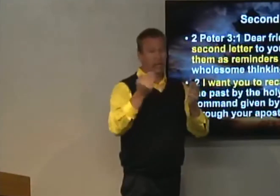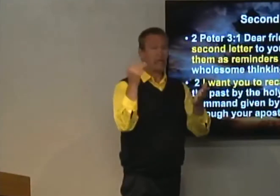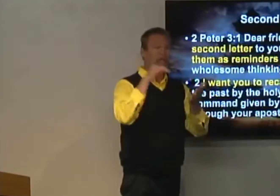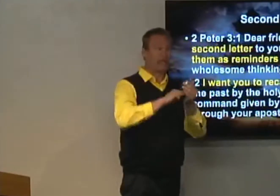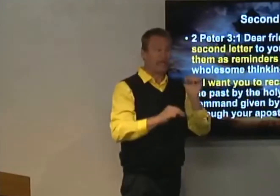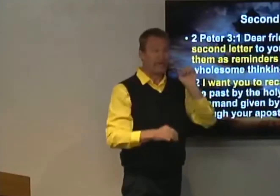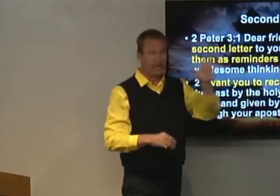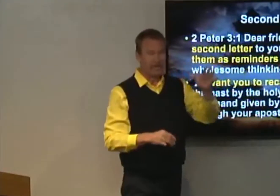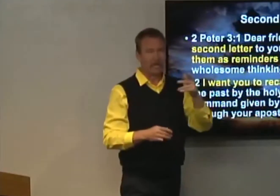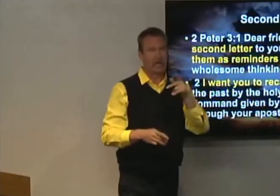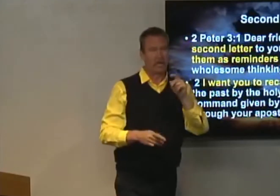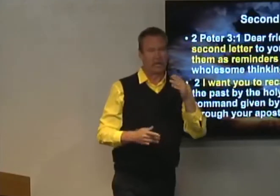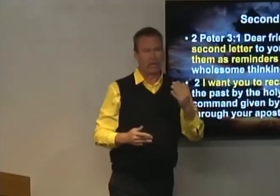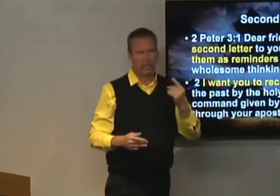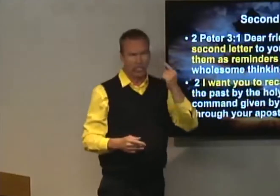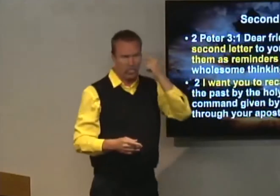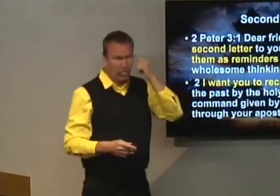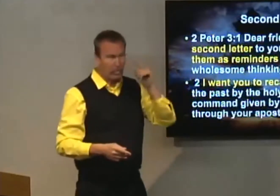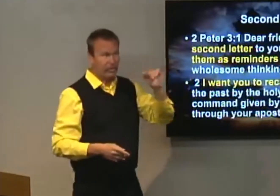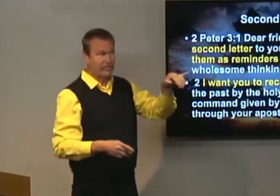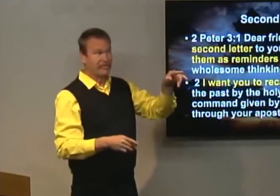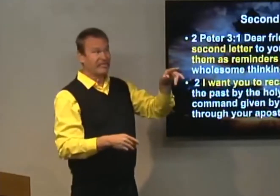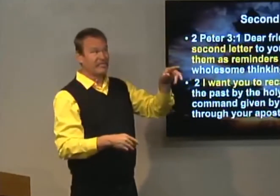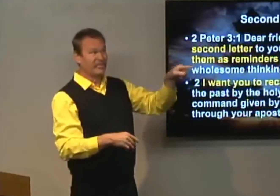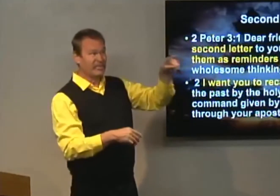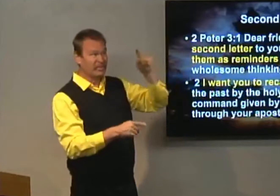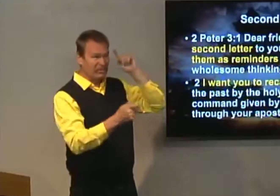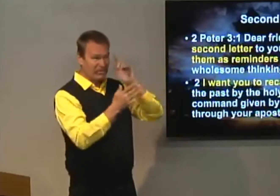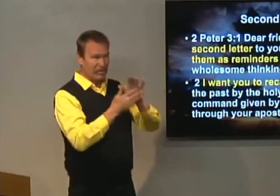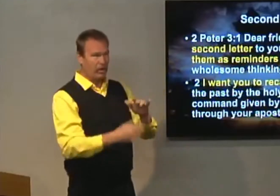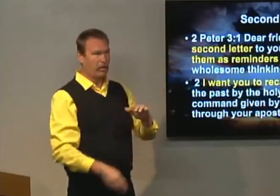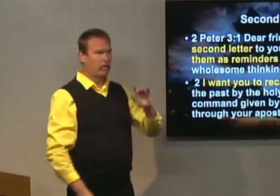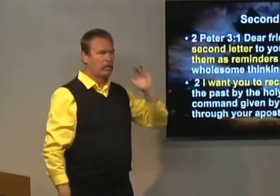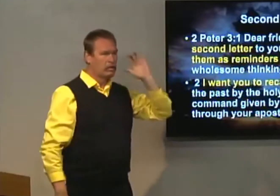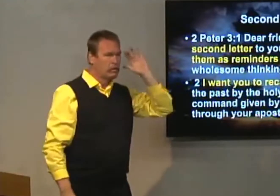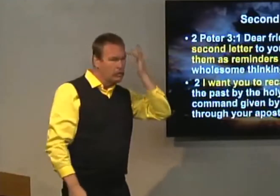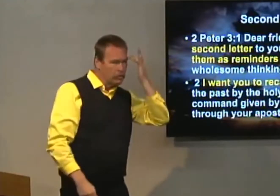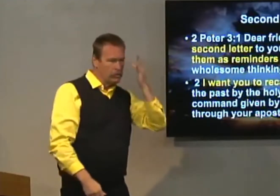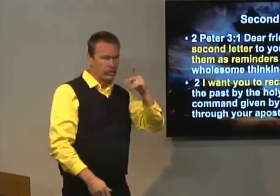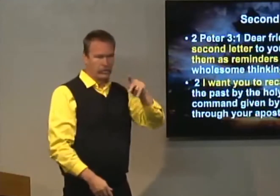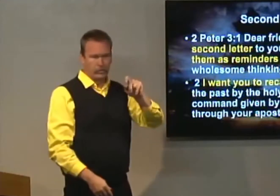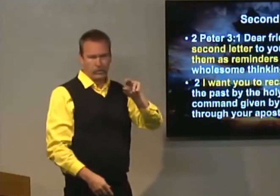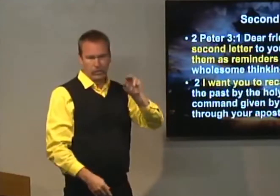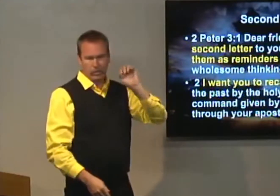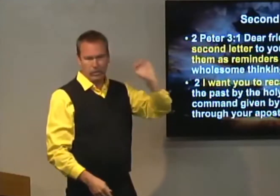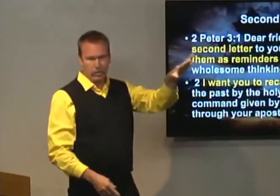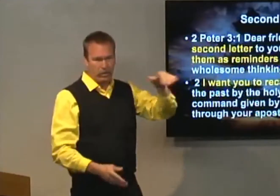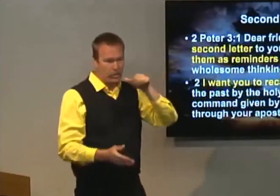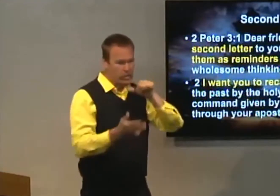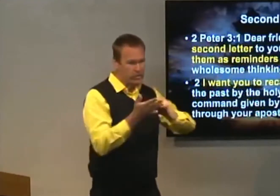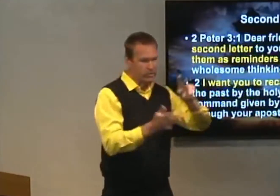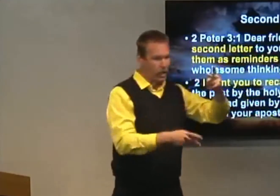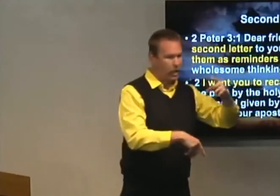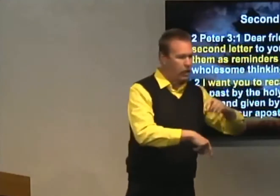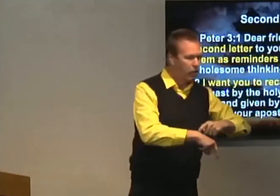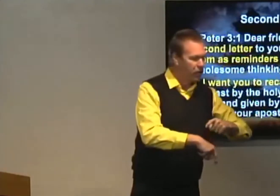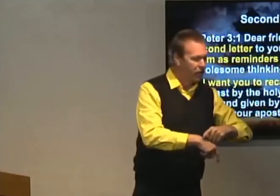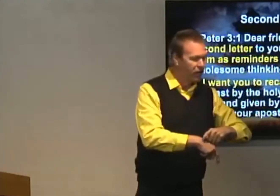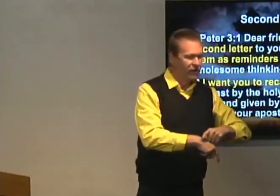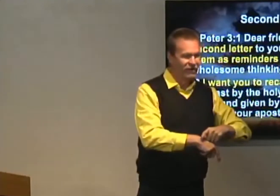wrote. But now he's starting again because he's thinking, you know, all of the believers, maybe they're sick of getting these letters, you know.